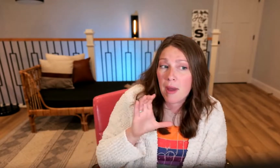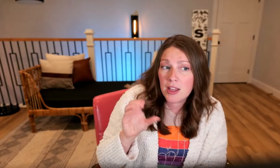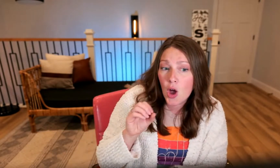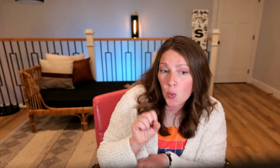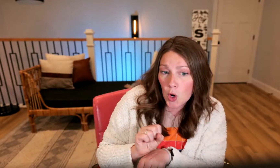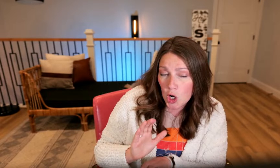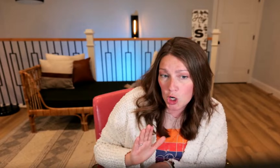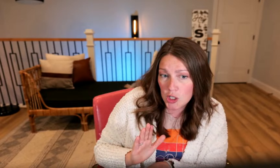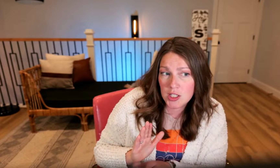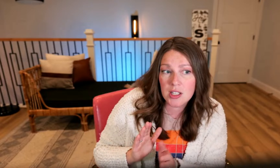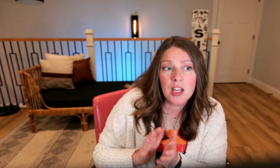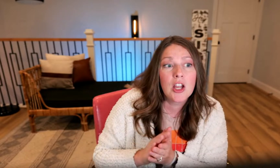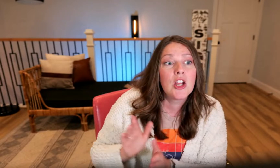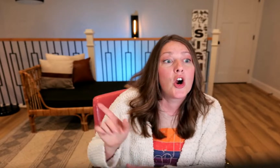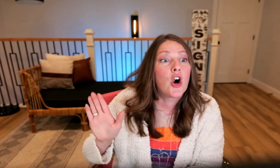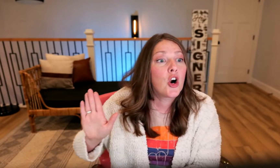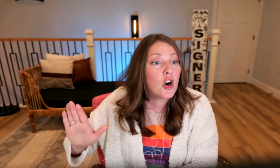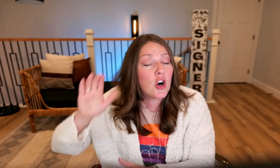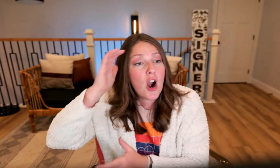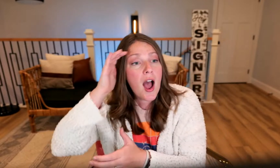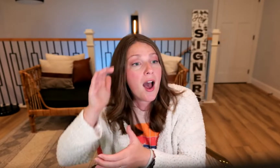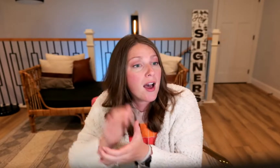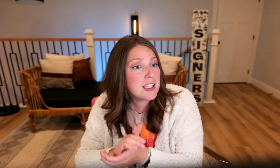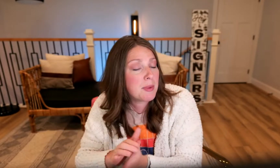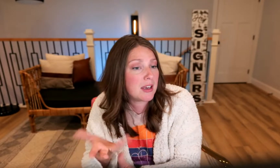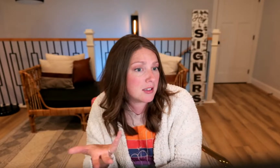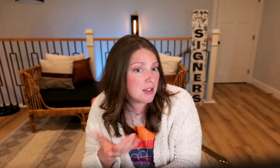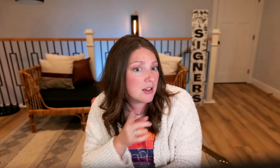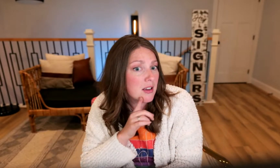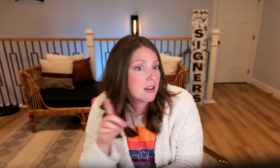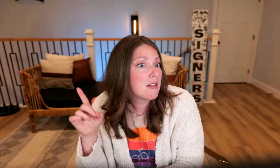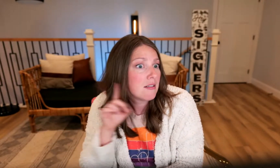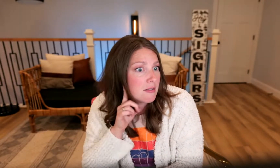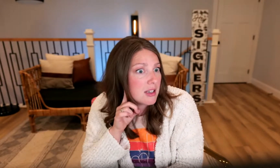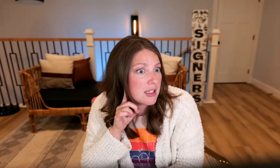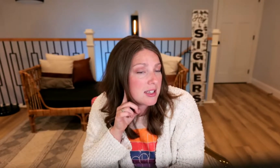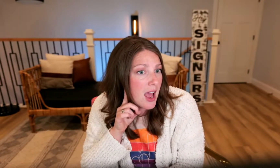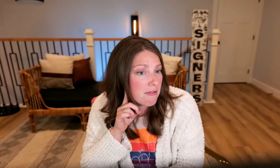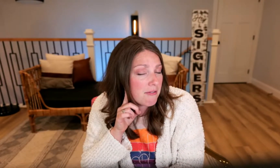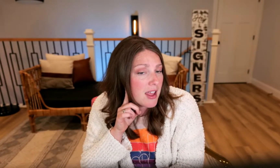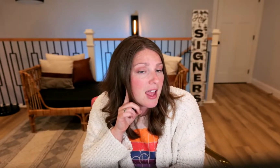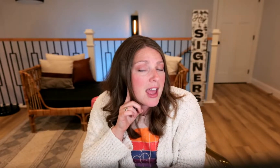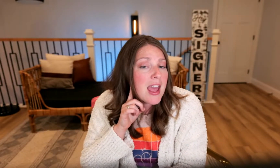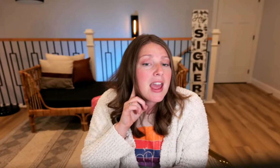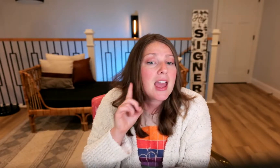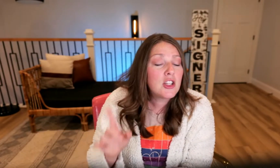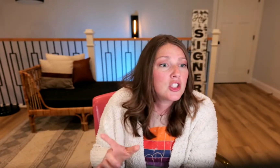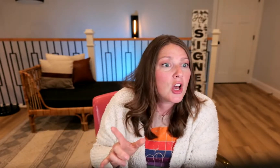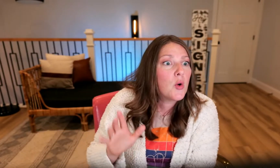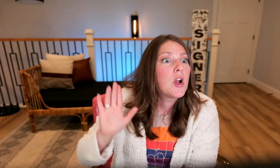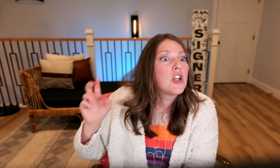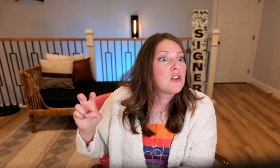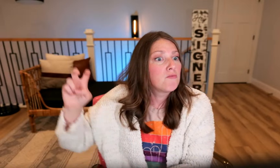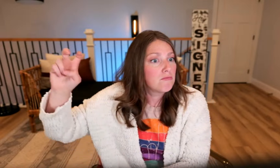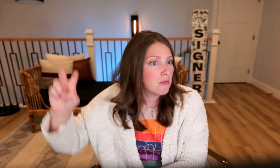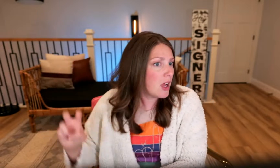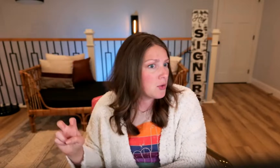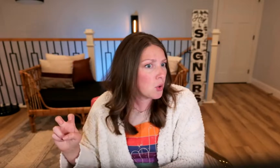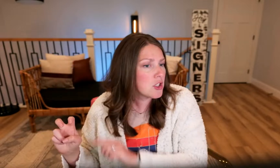my coworkers, her husband is deaf. And so, of course,